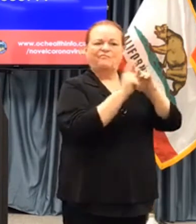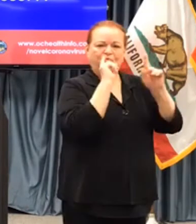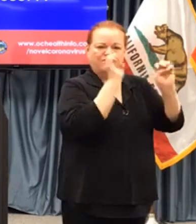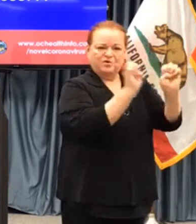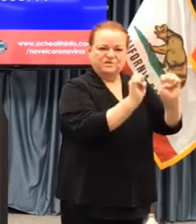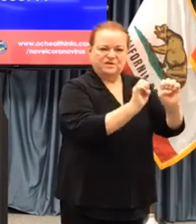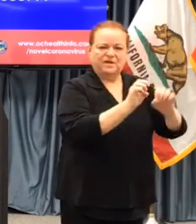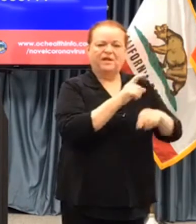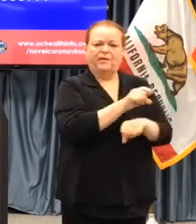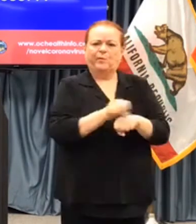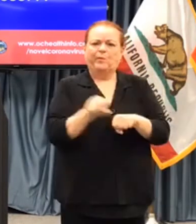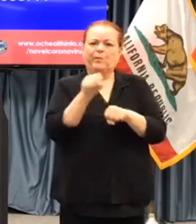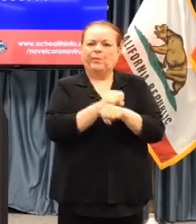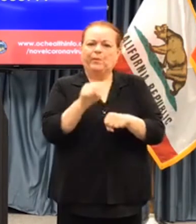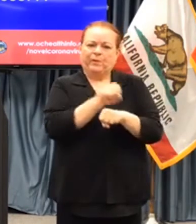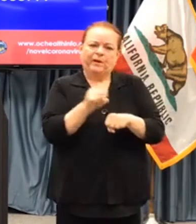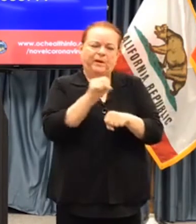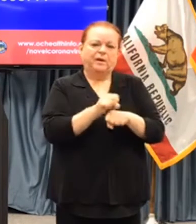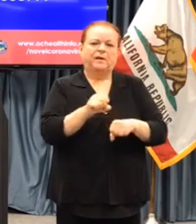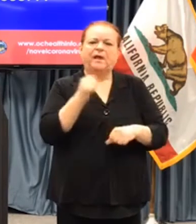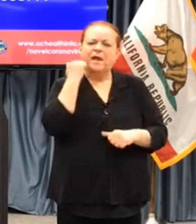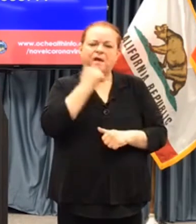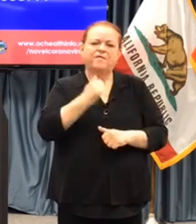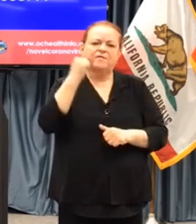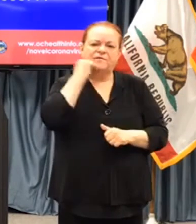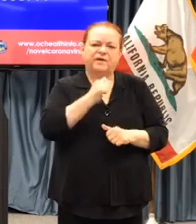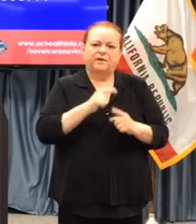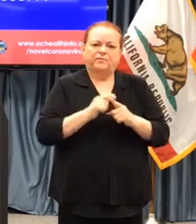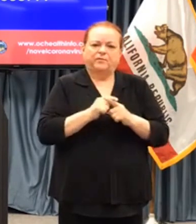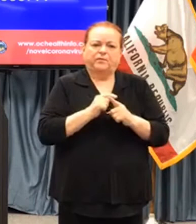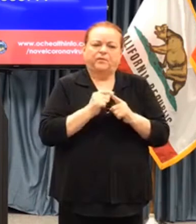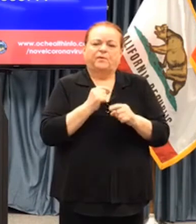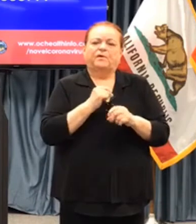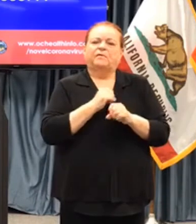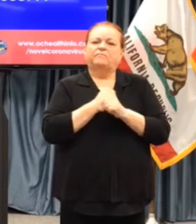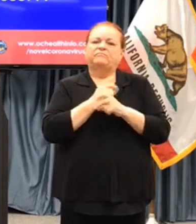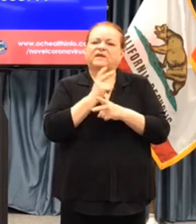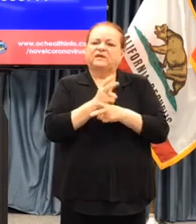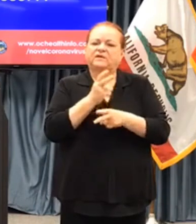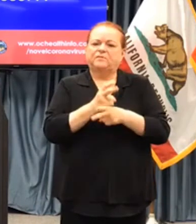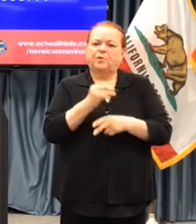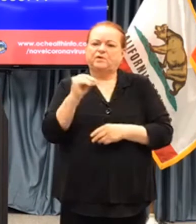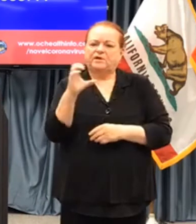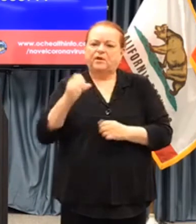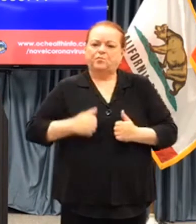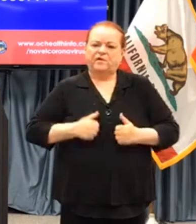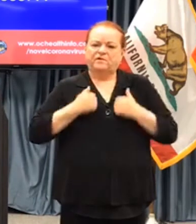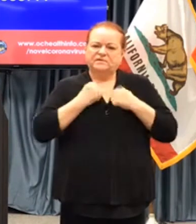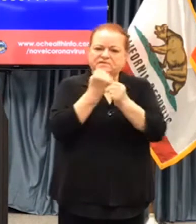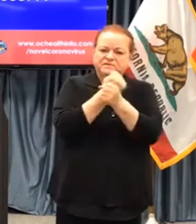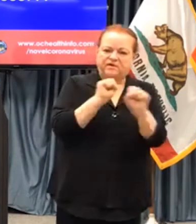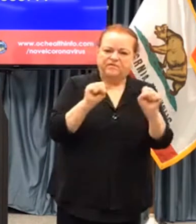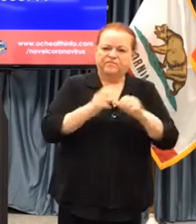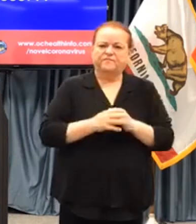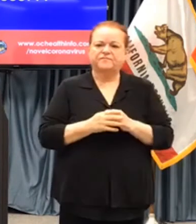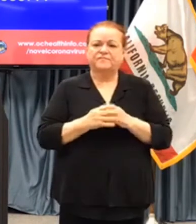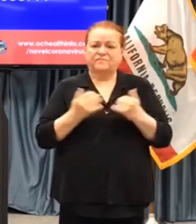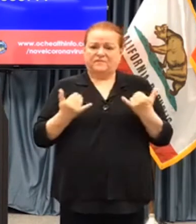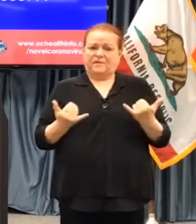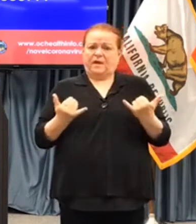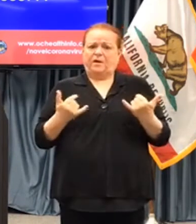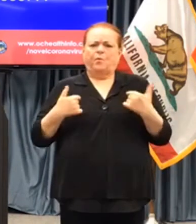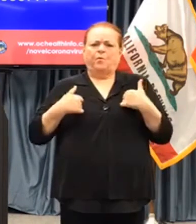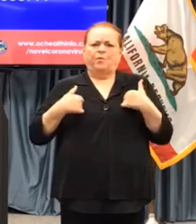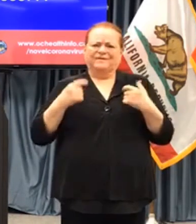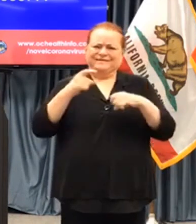hard every day to keep the residents of Orange County safe. This is time for sharing and giving.